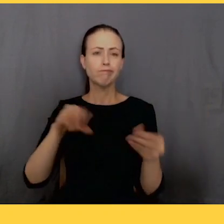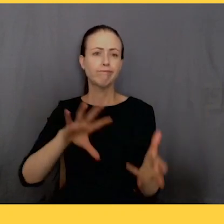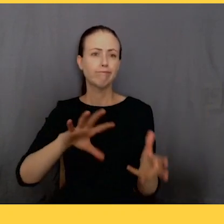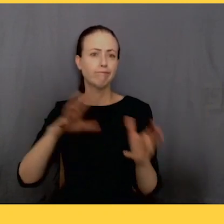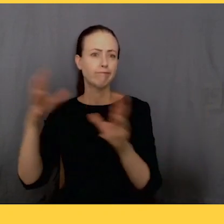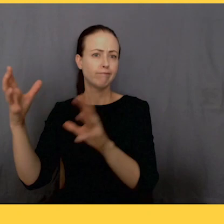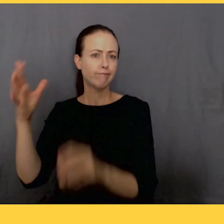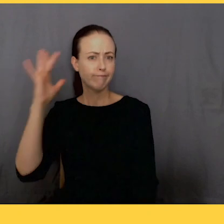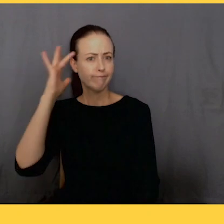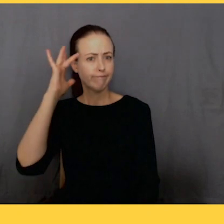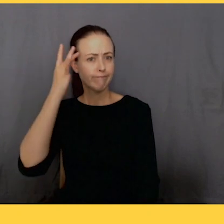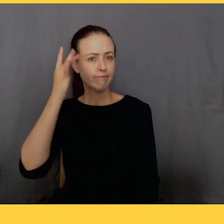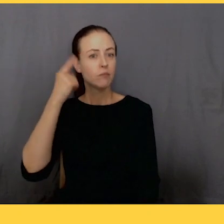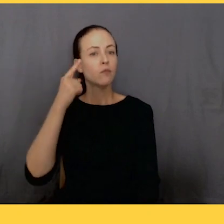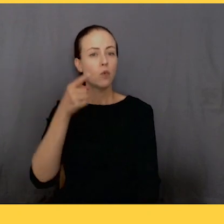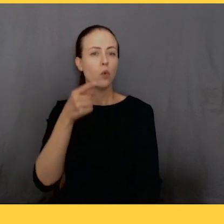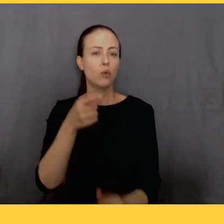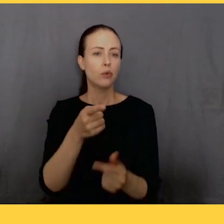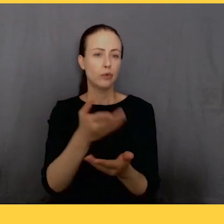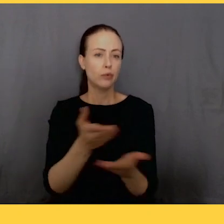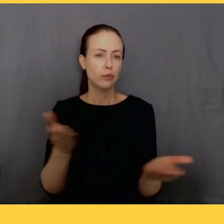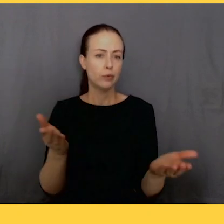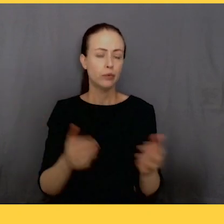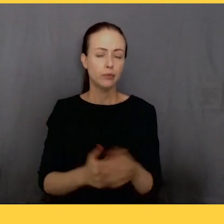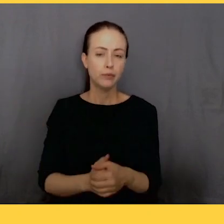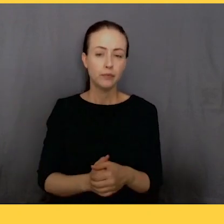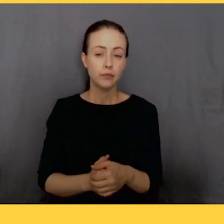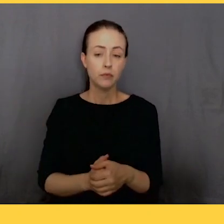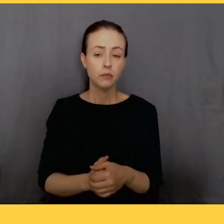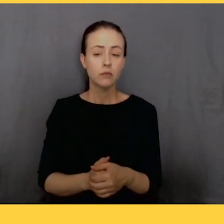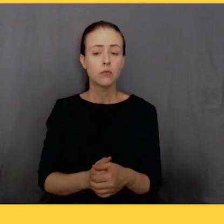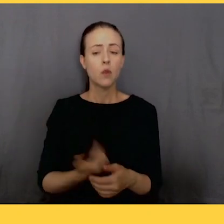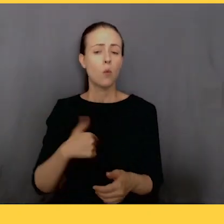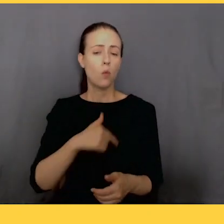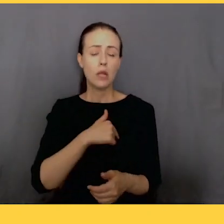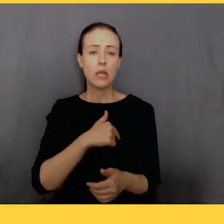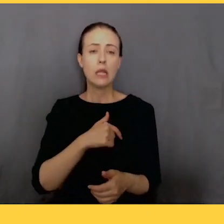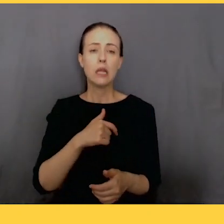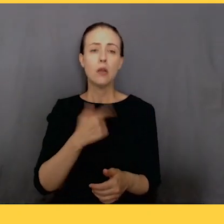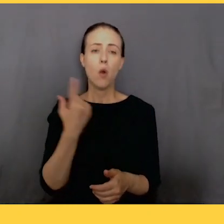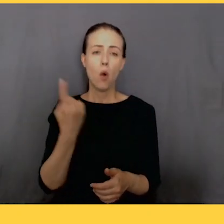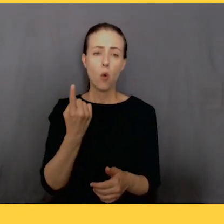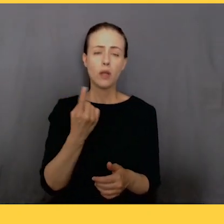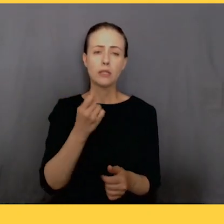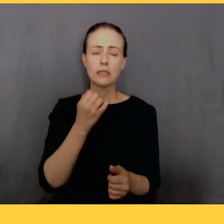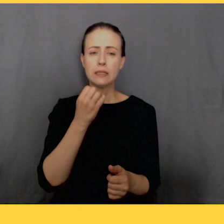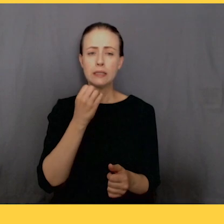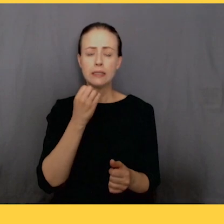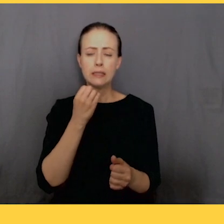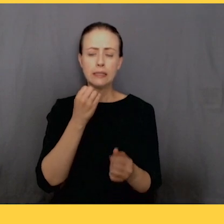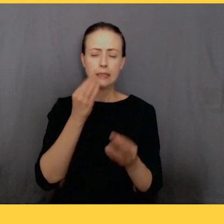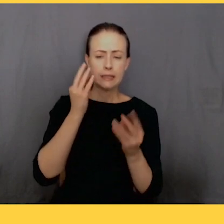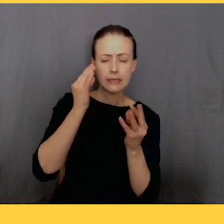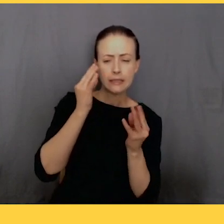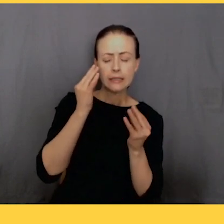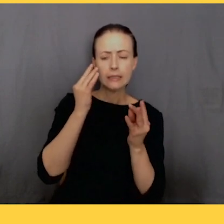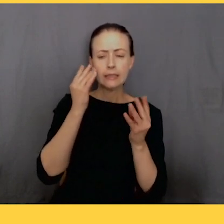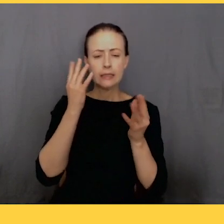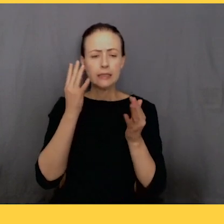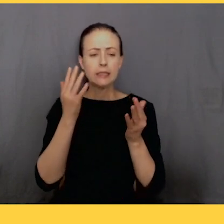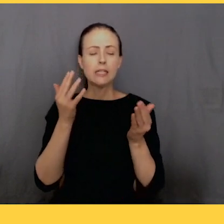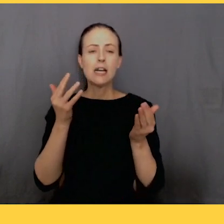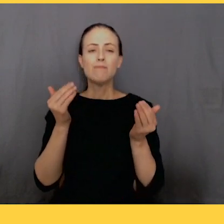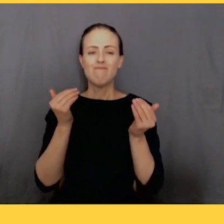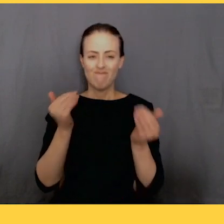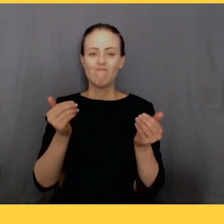proactively de-energize a portion of our grid. We recognize that PSPS is a very disruptive hardship, and it's